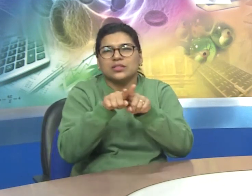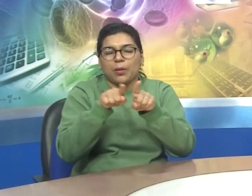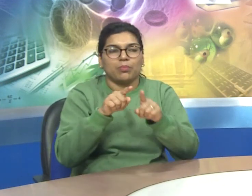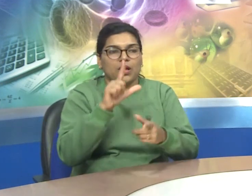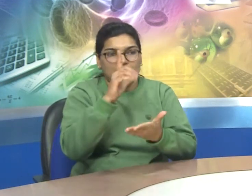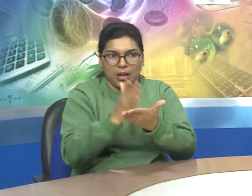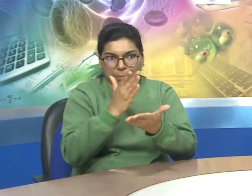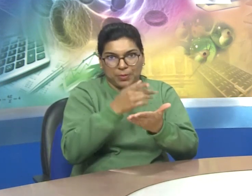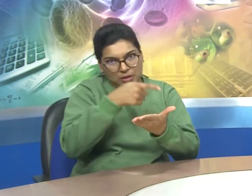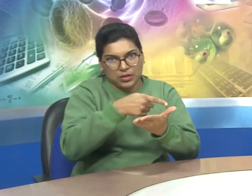about this call number.